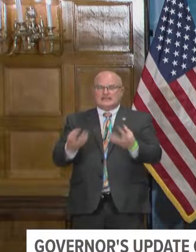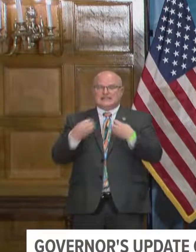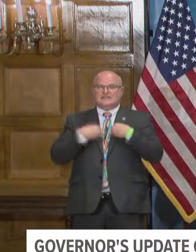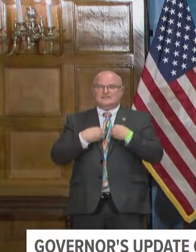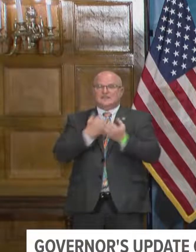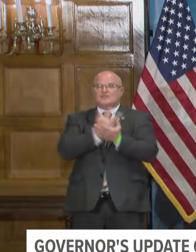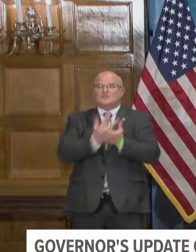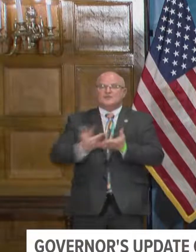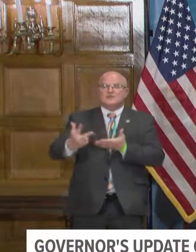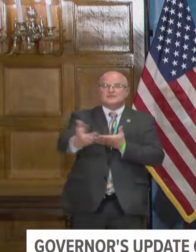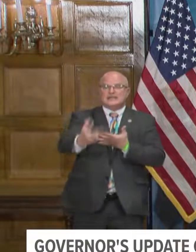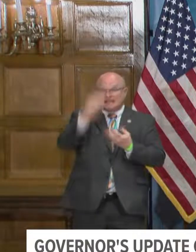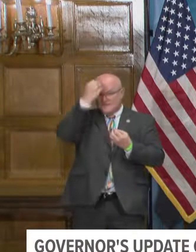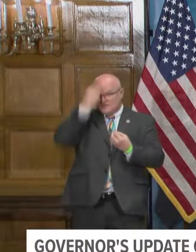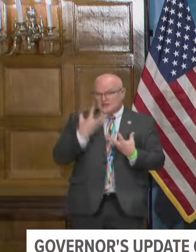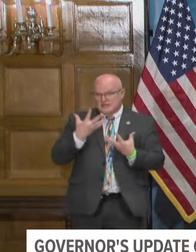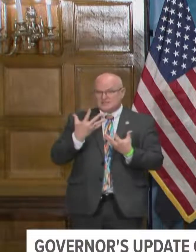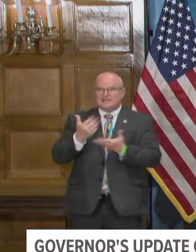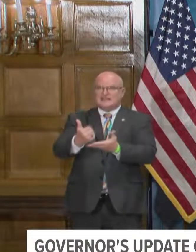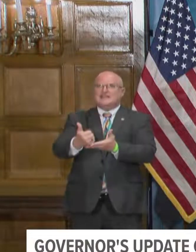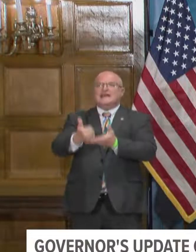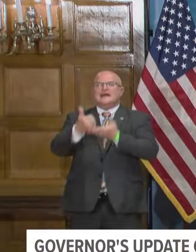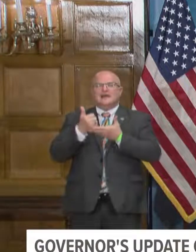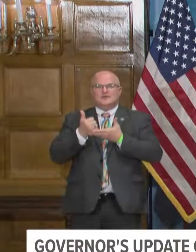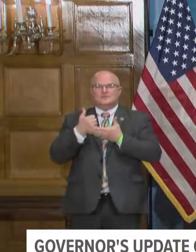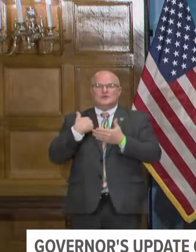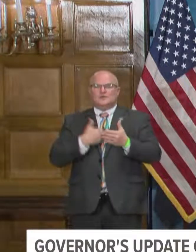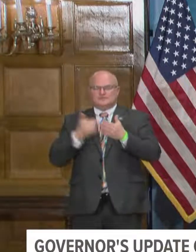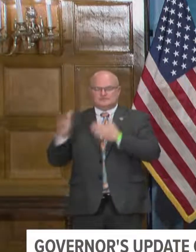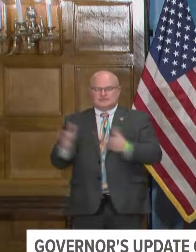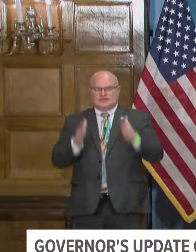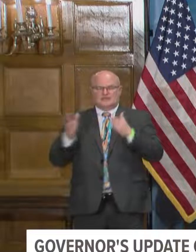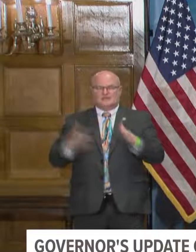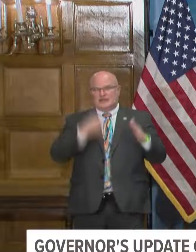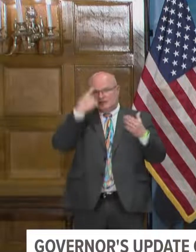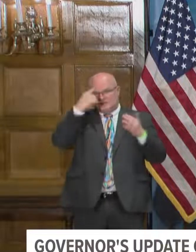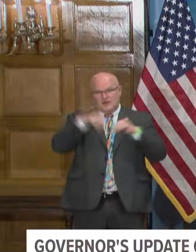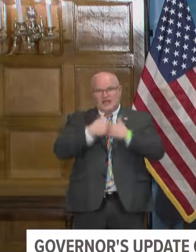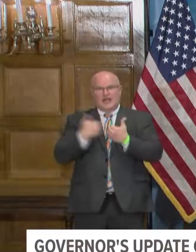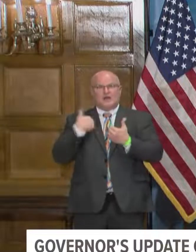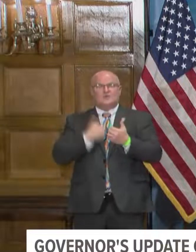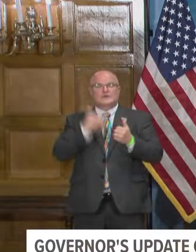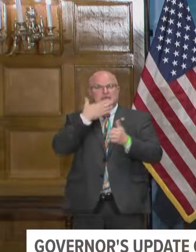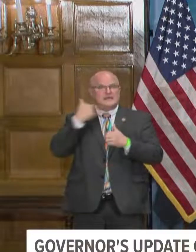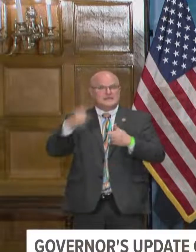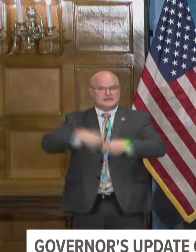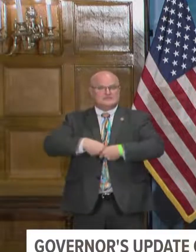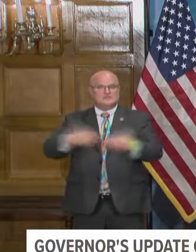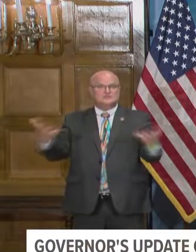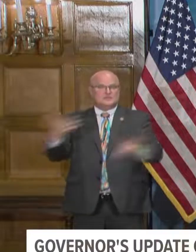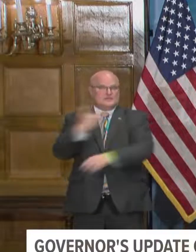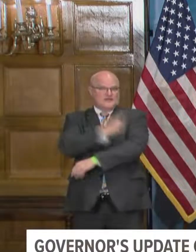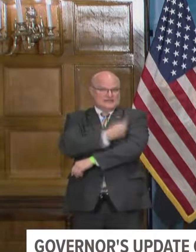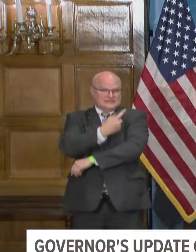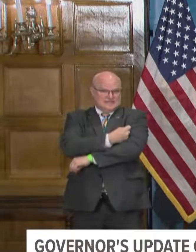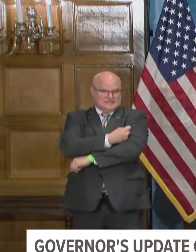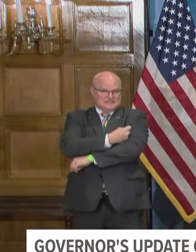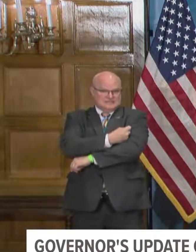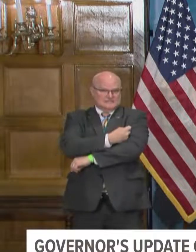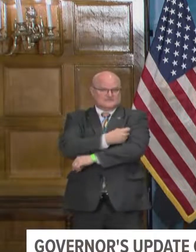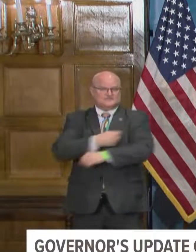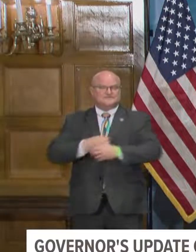out information that's very helpful as we plan for how we can best distribute these vaccines in a fair